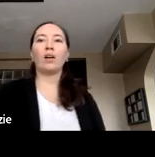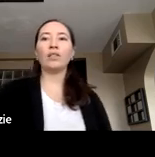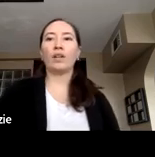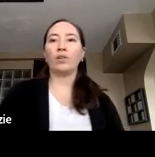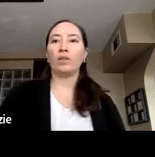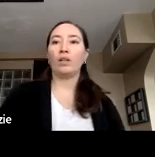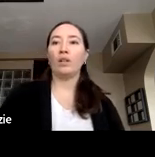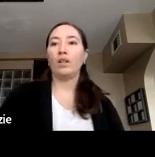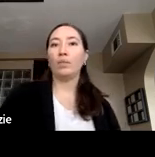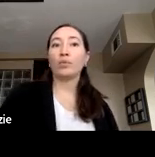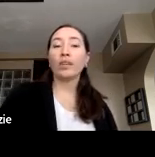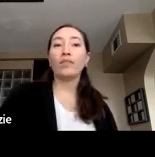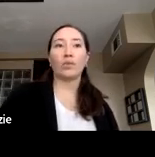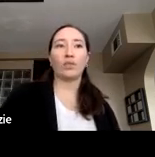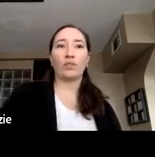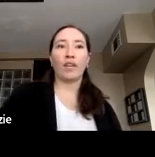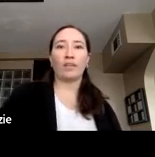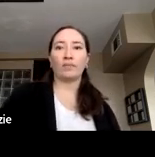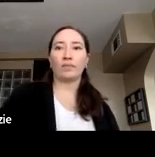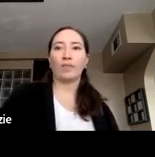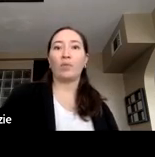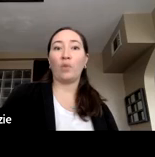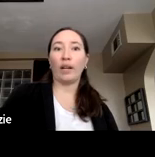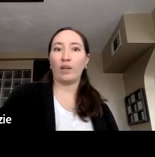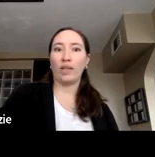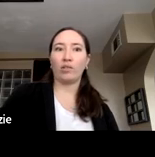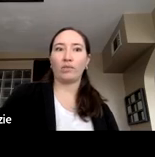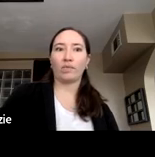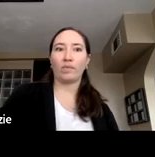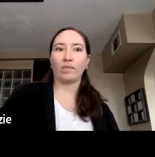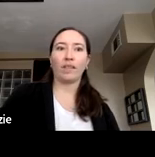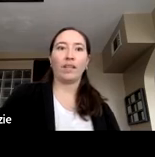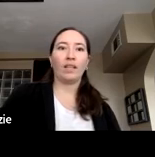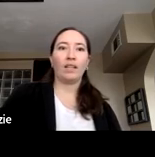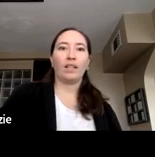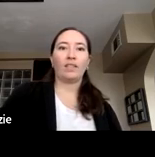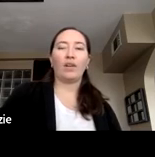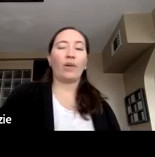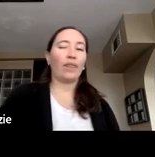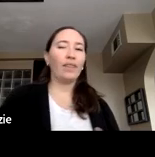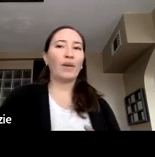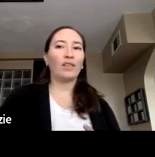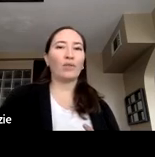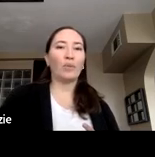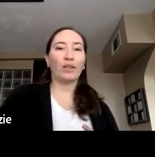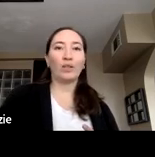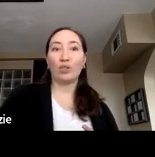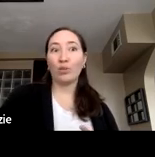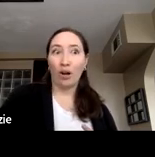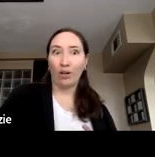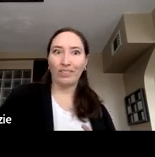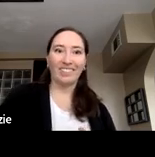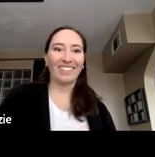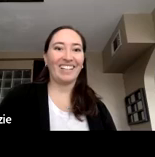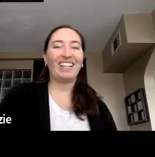I can also preview the survey before it goes out. So this might look familiar to